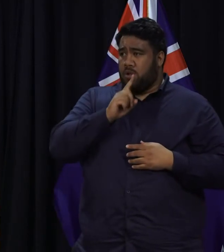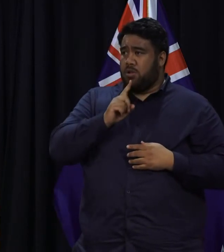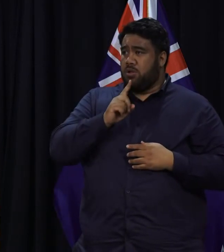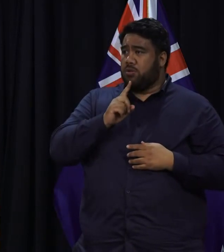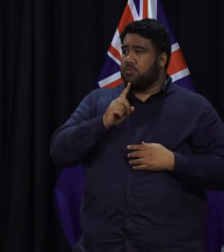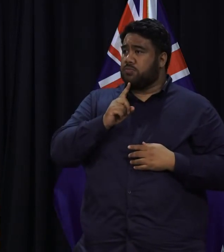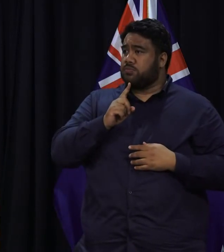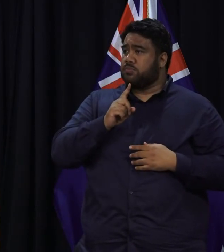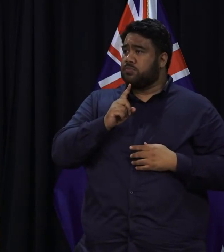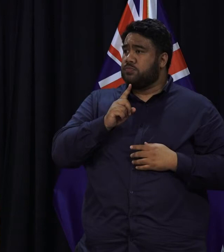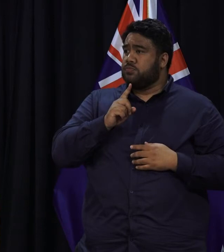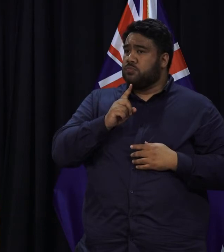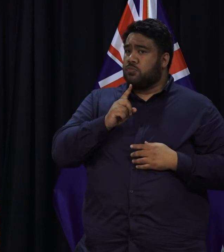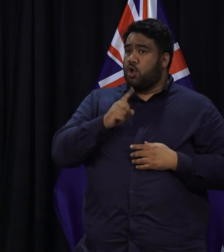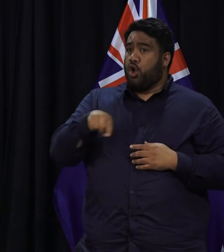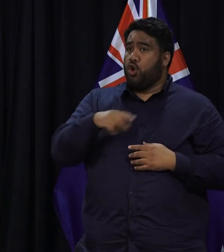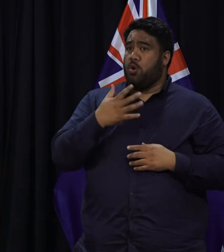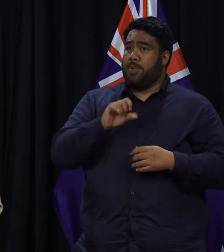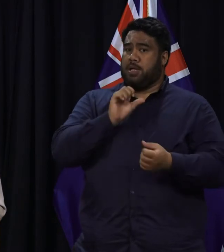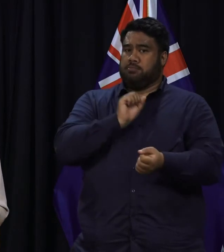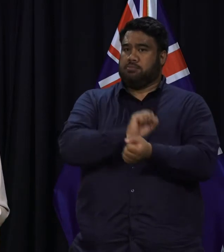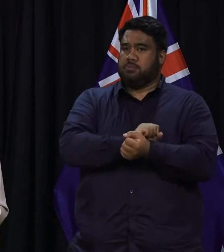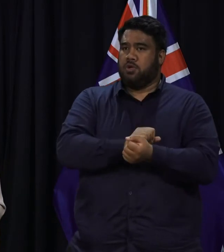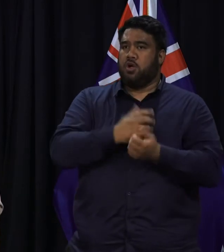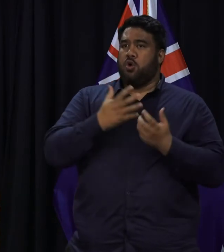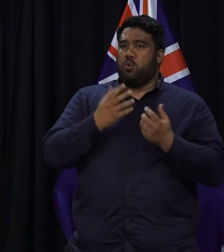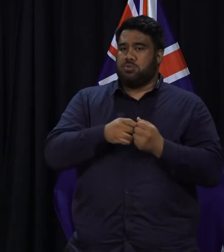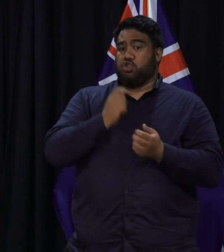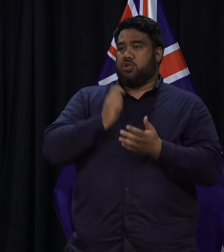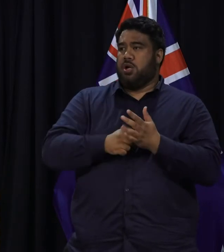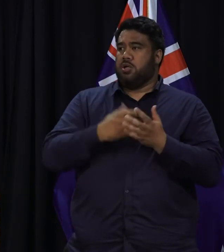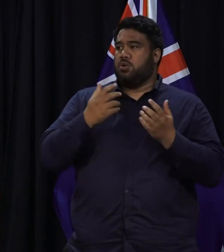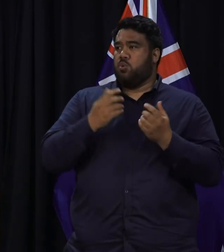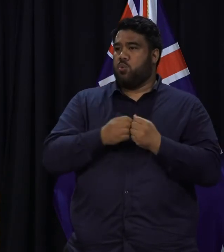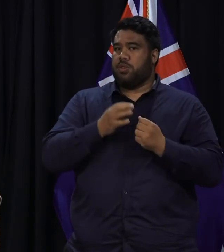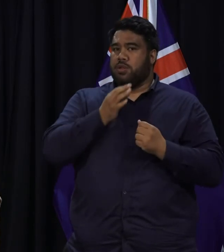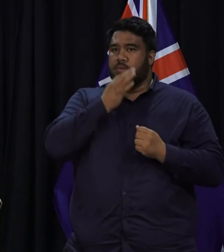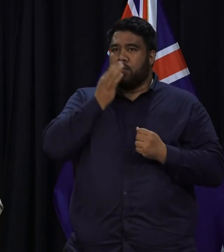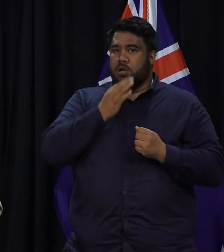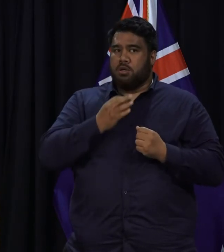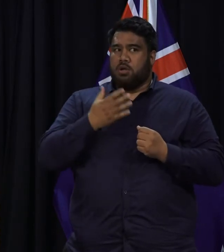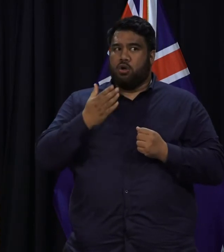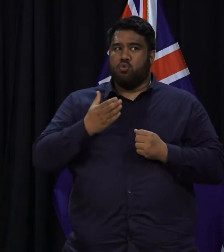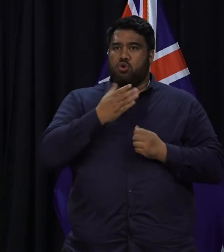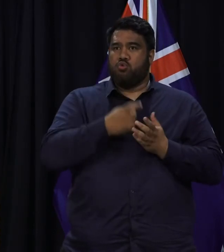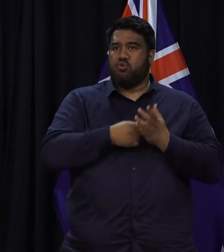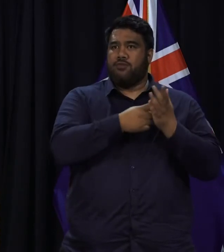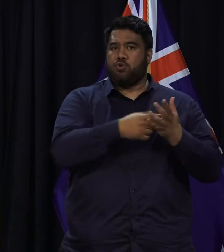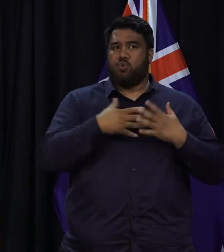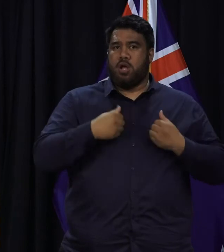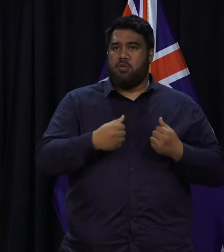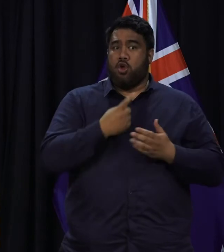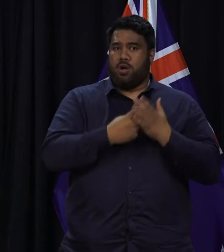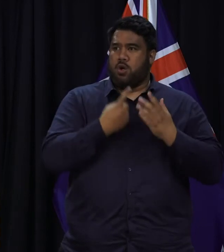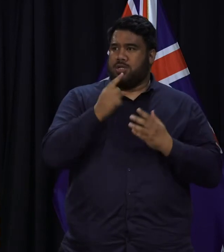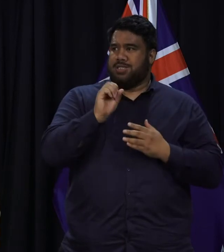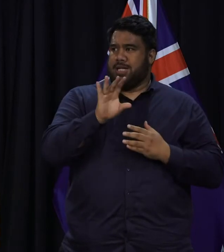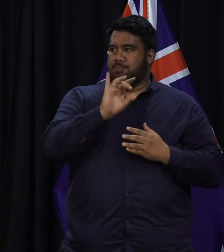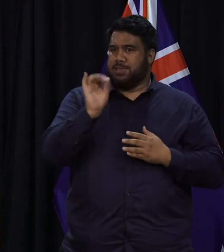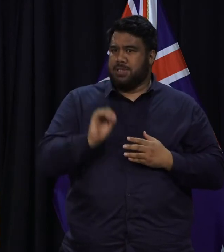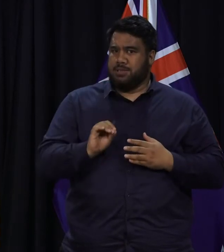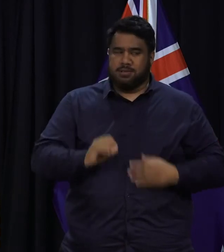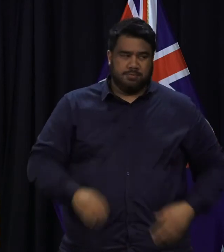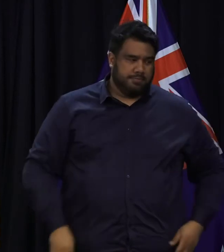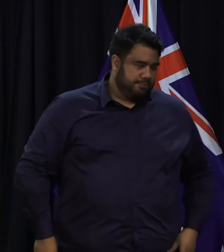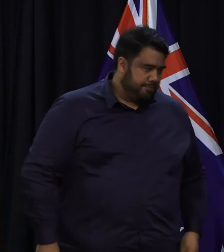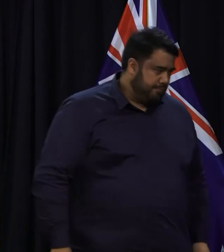encounter with drug possession as the most serious charge are being referred to health services. Yeah, so we saw recent data, keeping in mind it